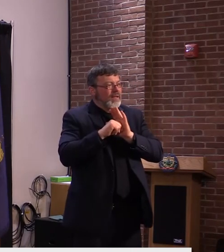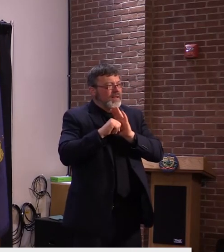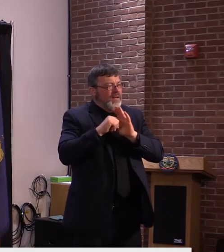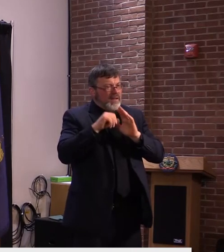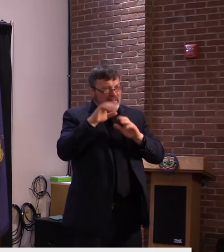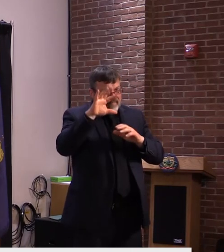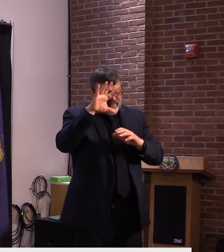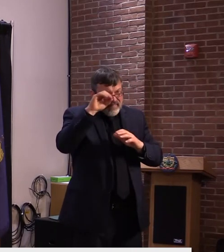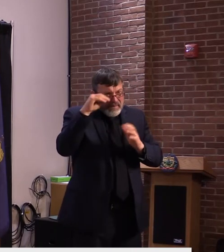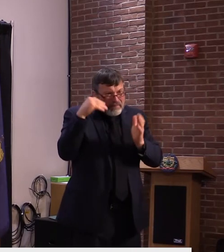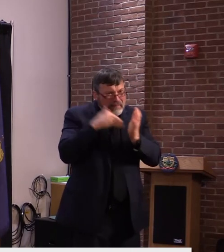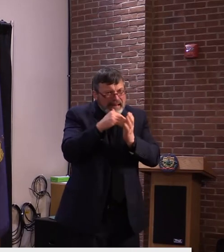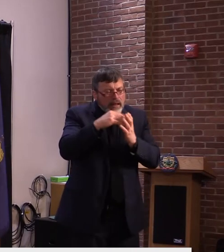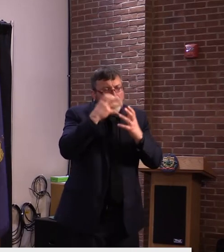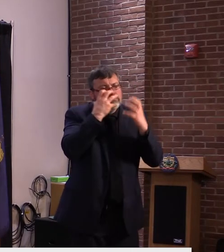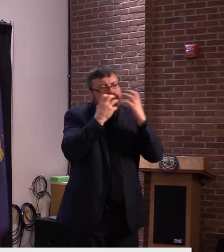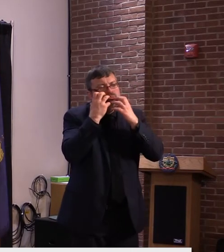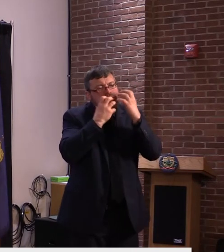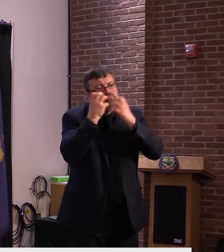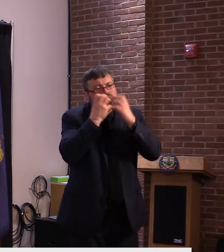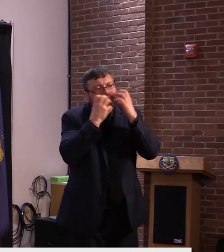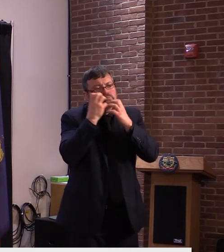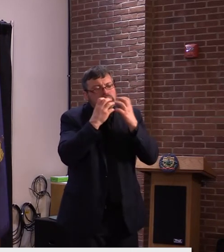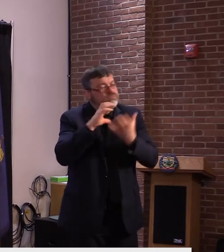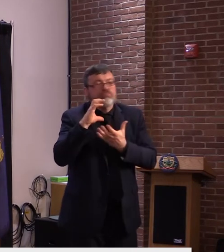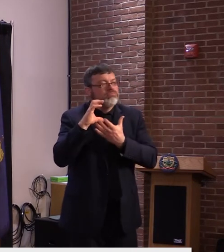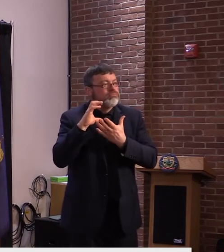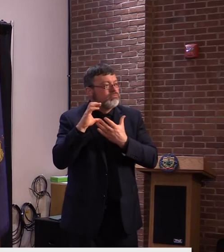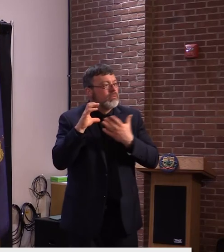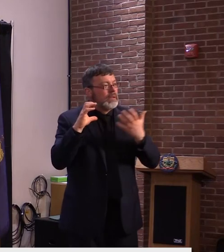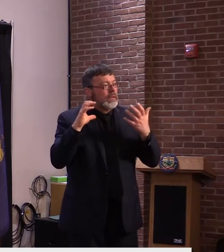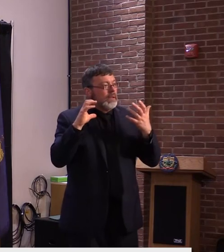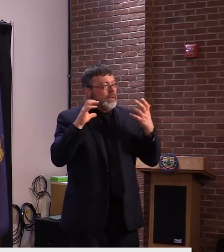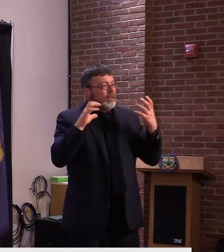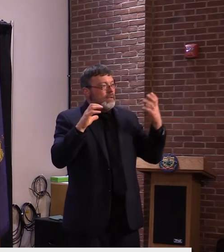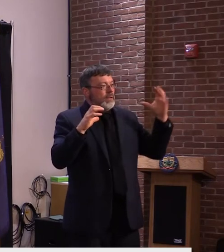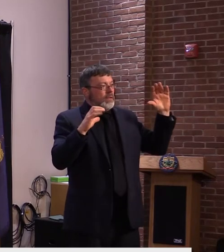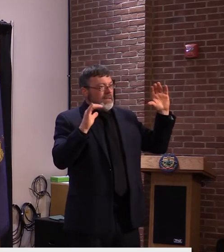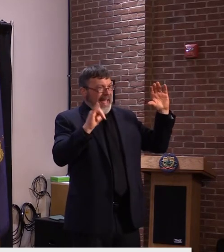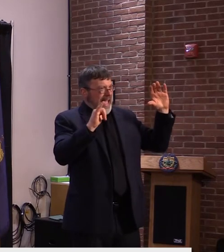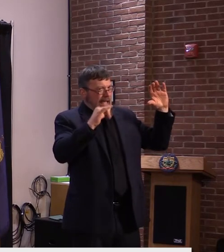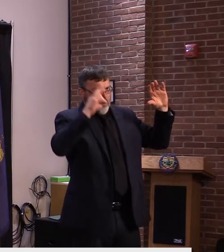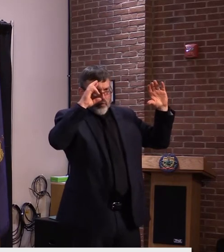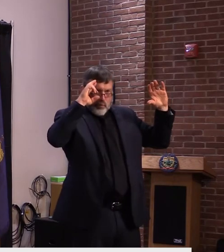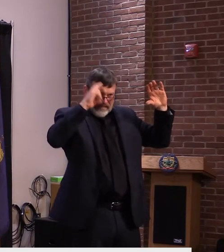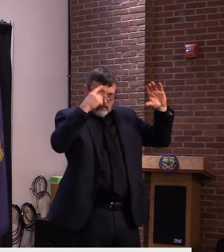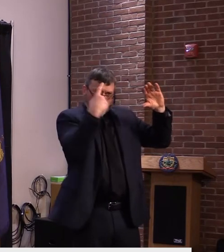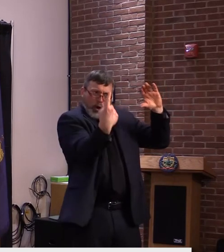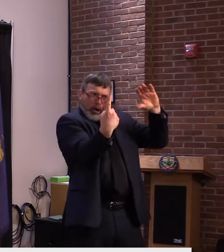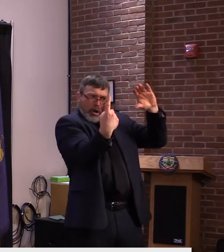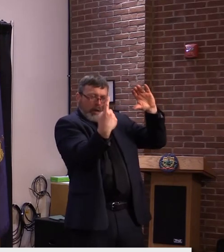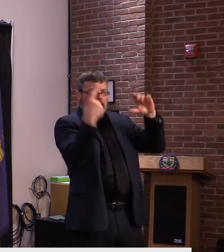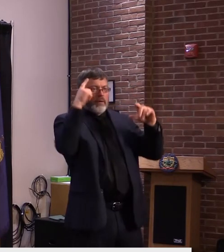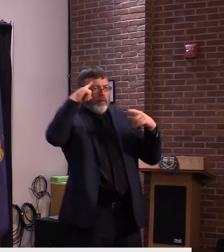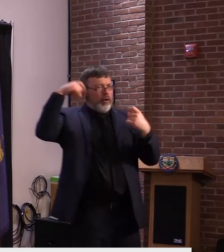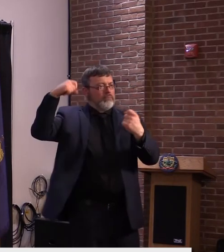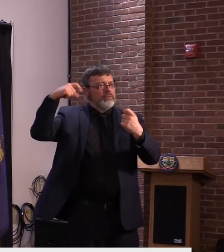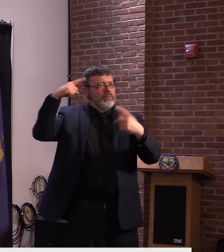would be earmarked for this very purpose. So this was